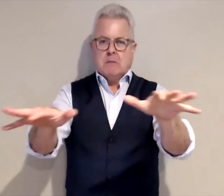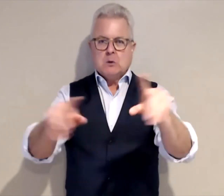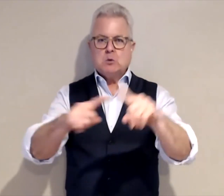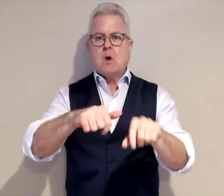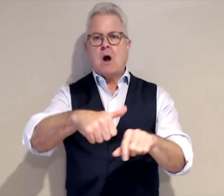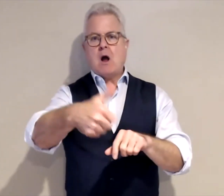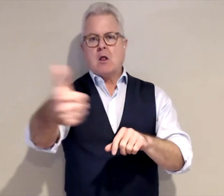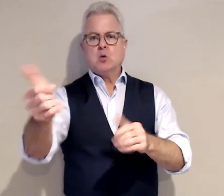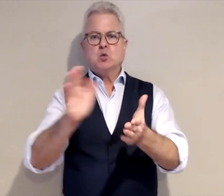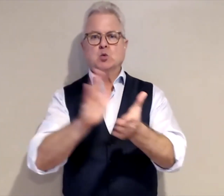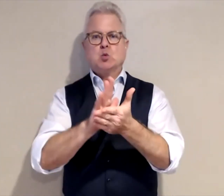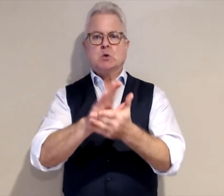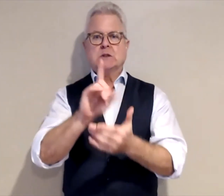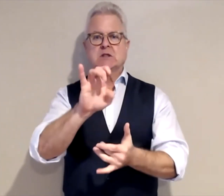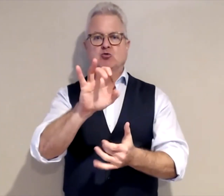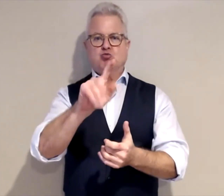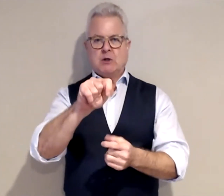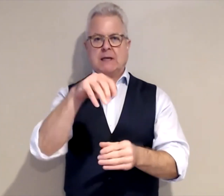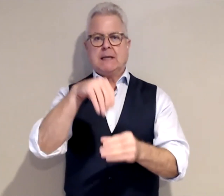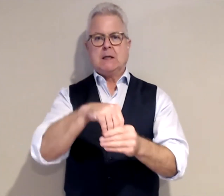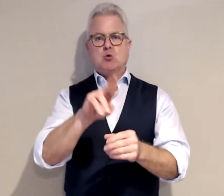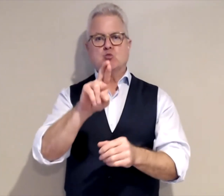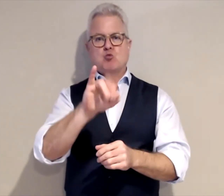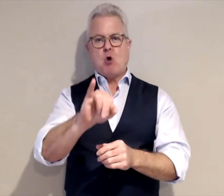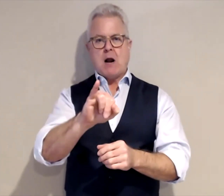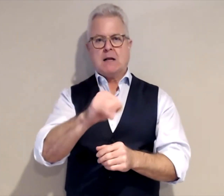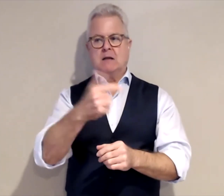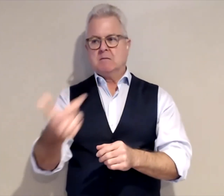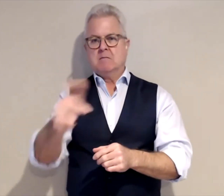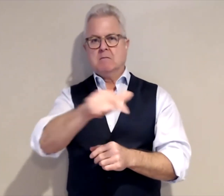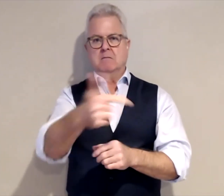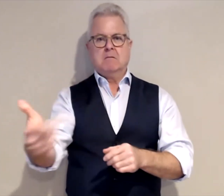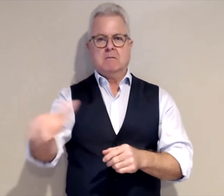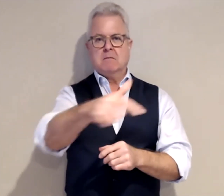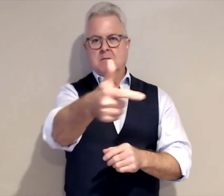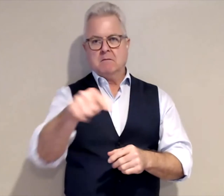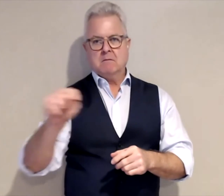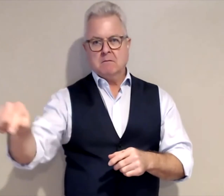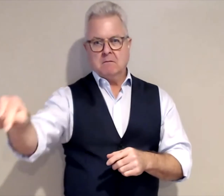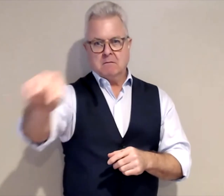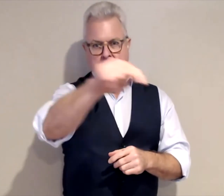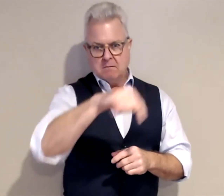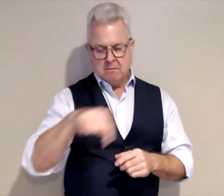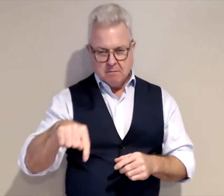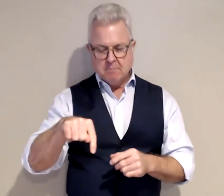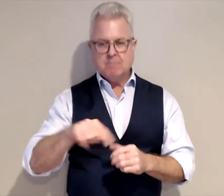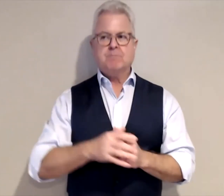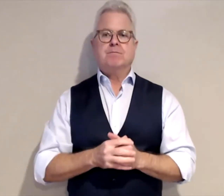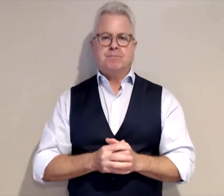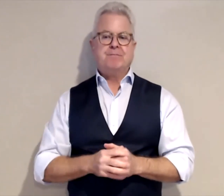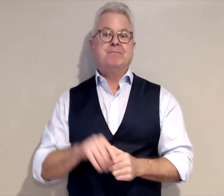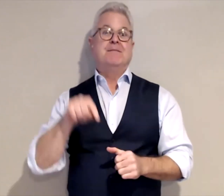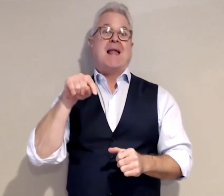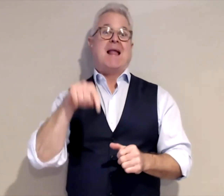is running, and then that will be spread out to other school districts in Rhode Island.